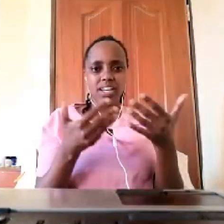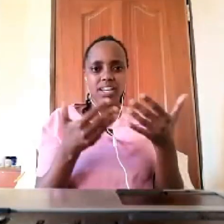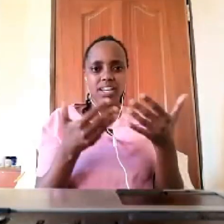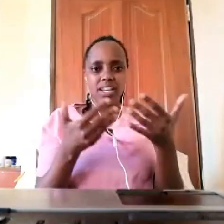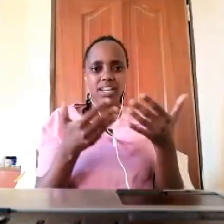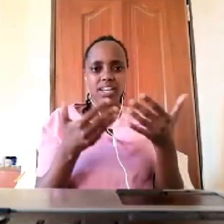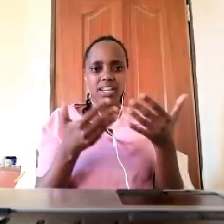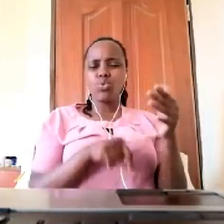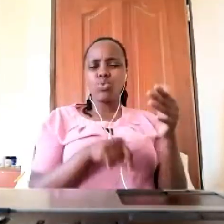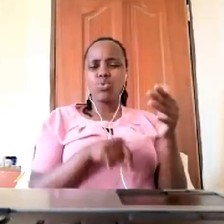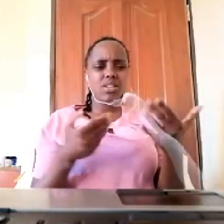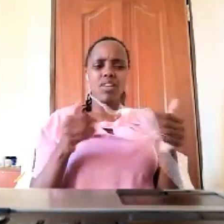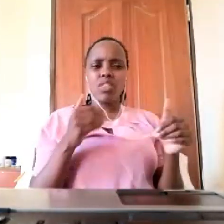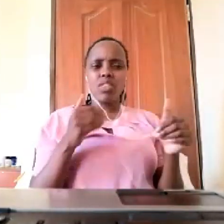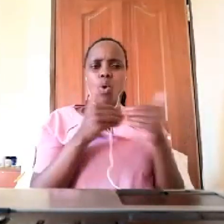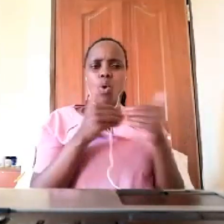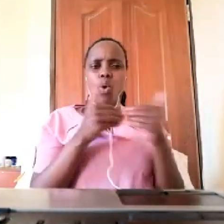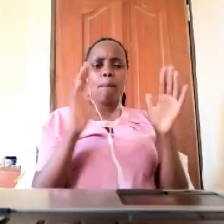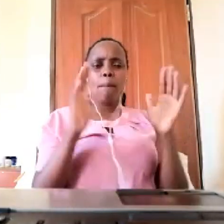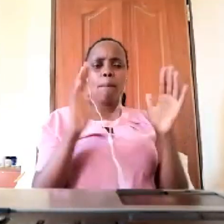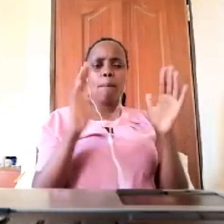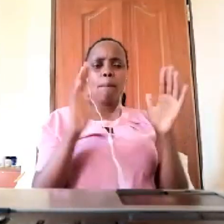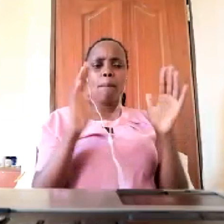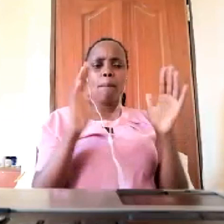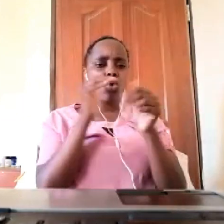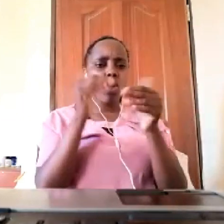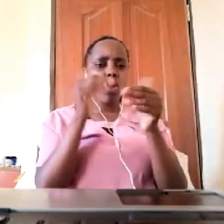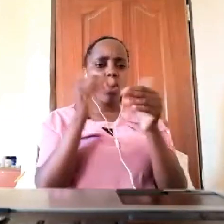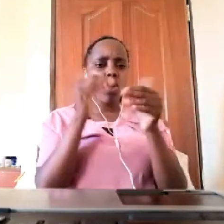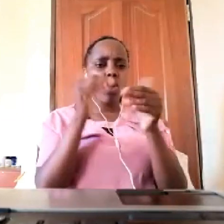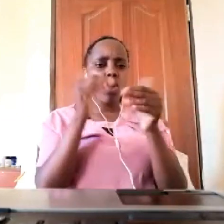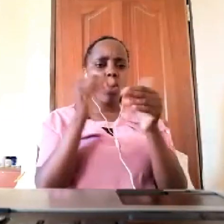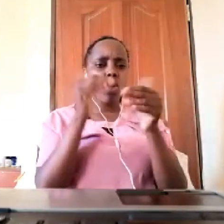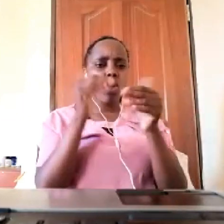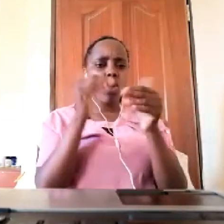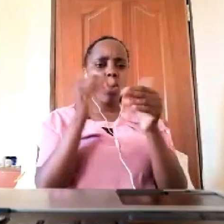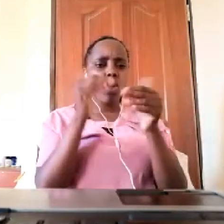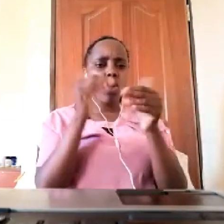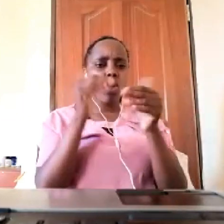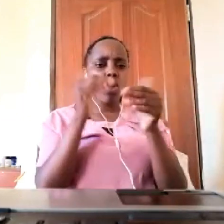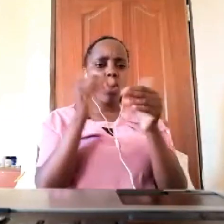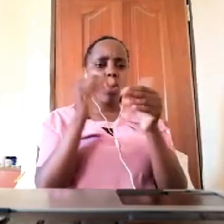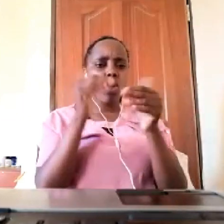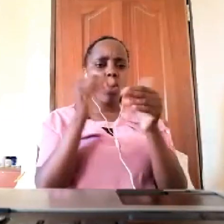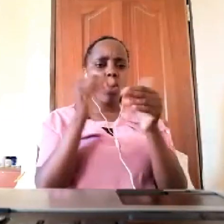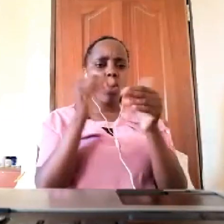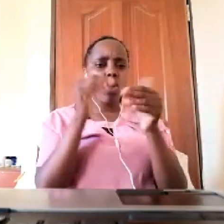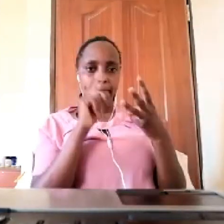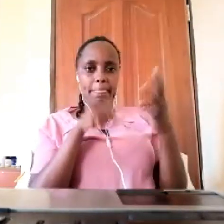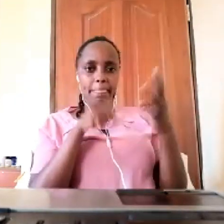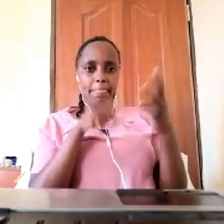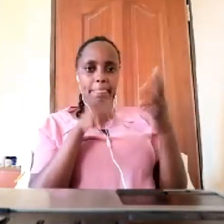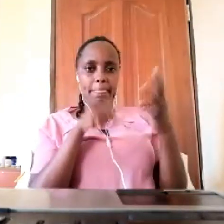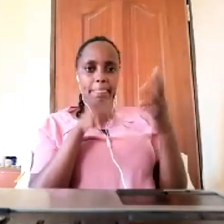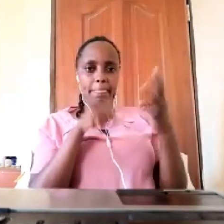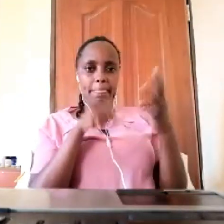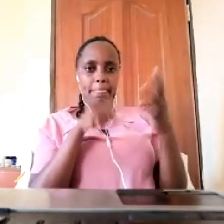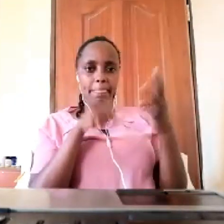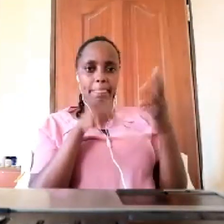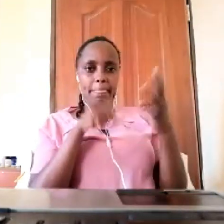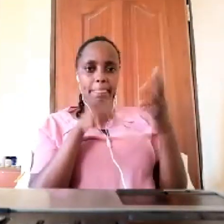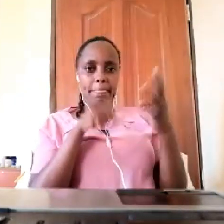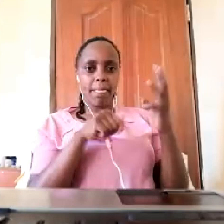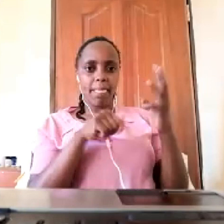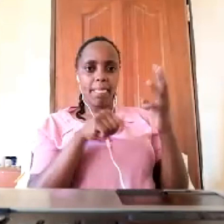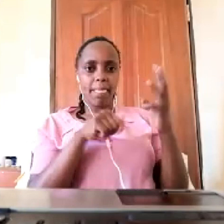What is open that we can do? How can the committee assist us there? And then, of course, number 3 is the issue that has come up from time to